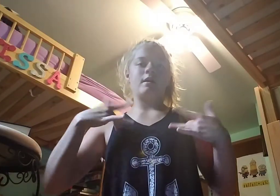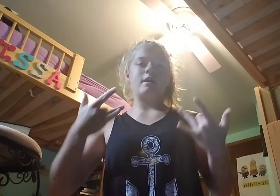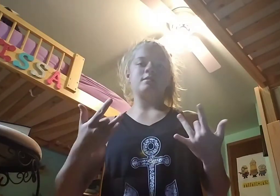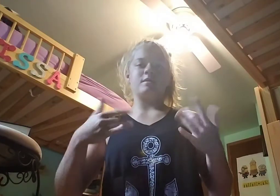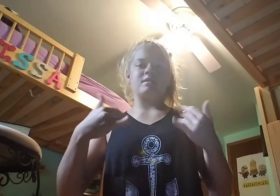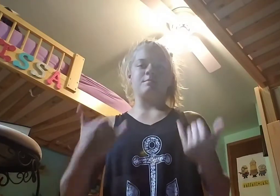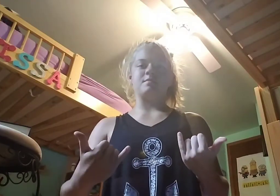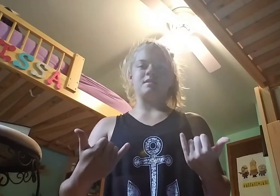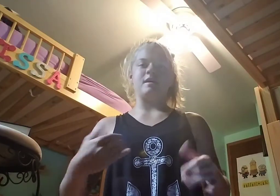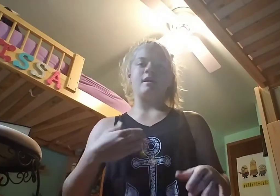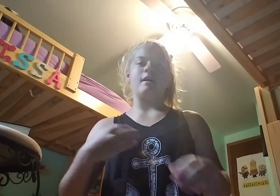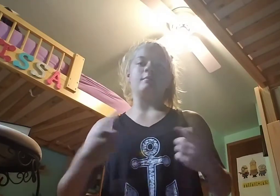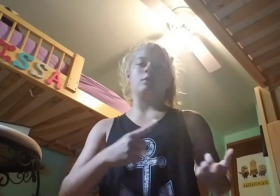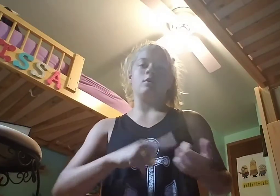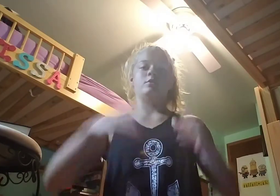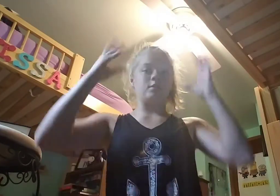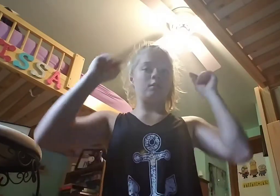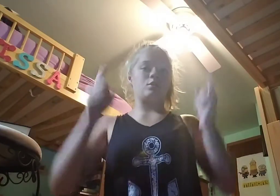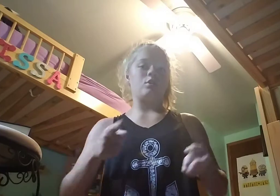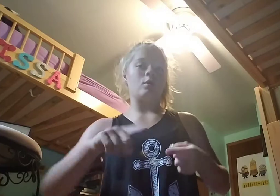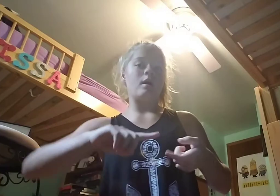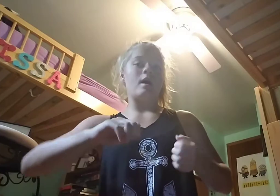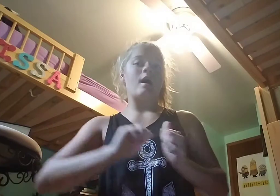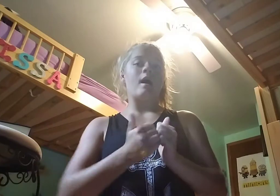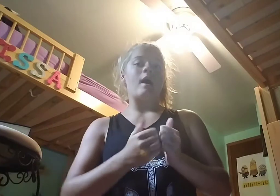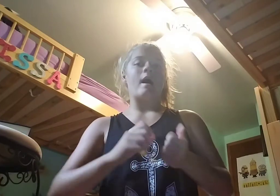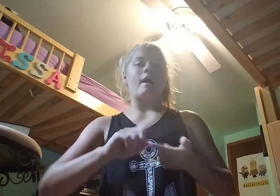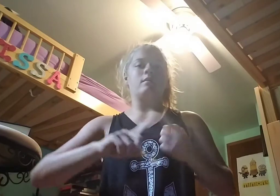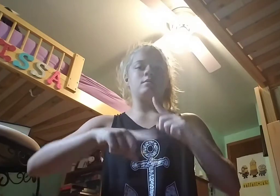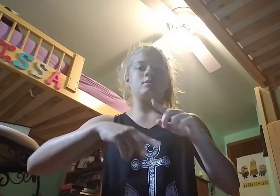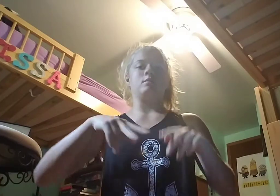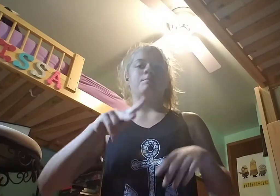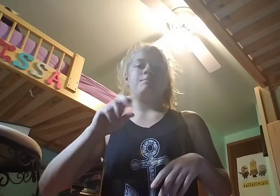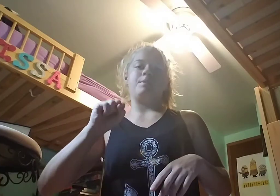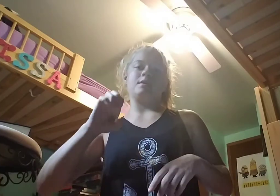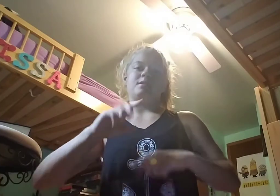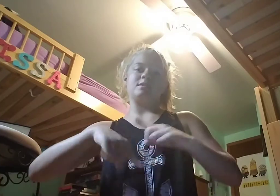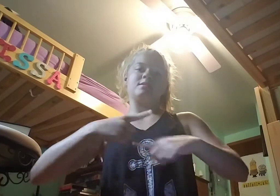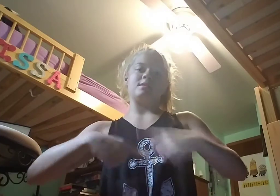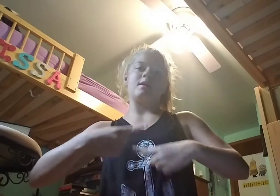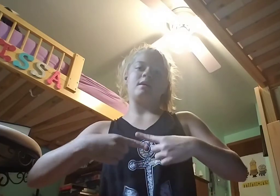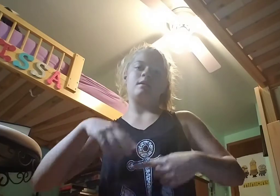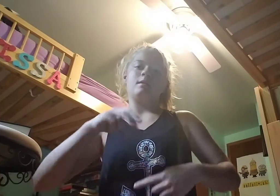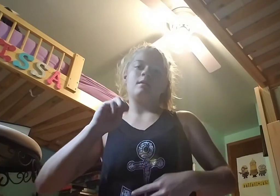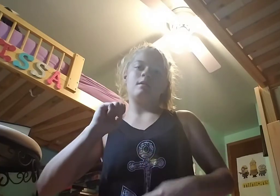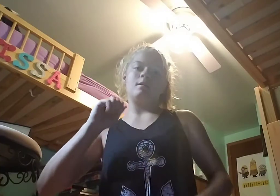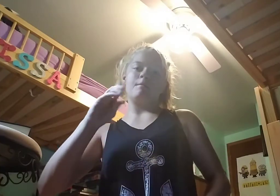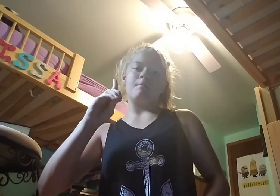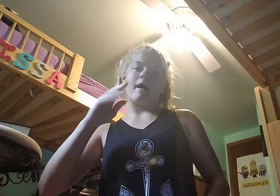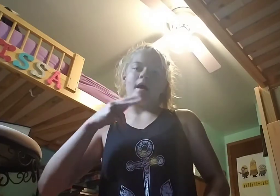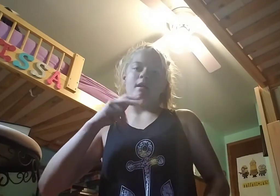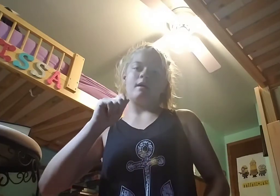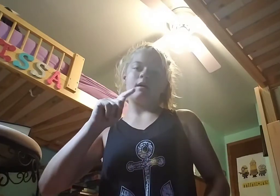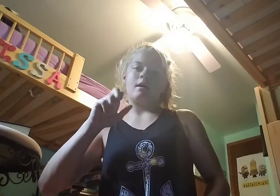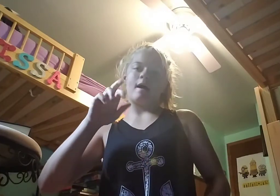Hey guys, what's up? Today I'm going to teach you how to PSE sign Mad